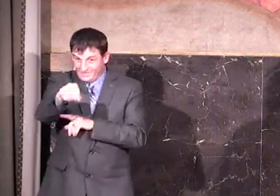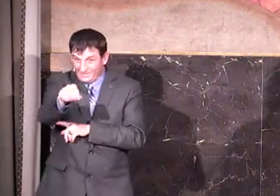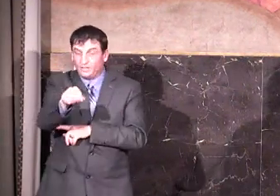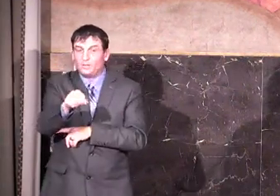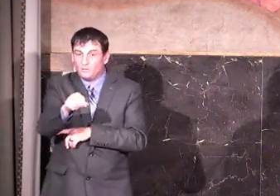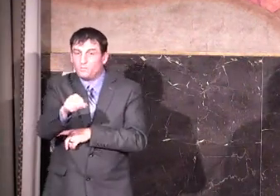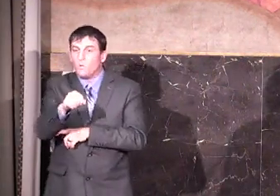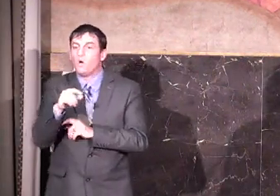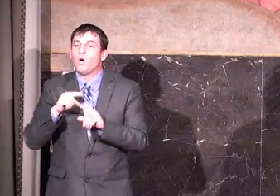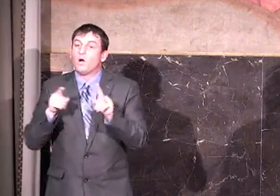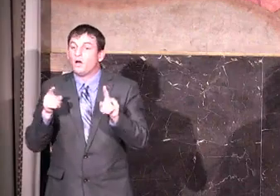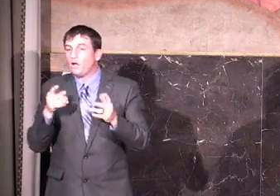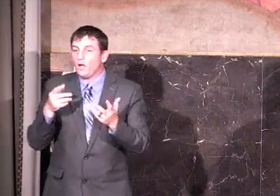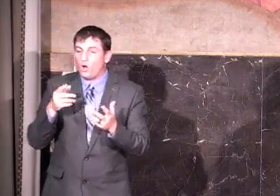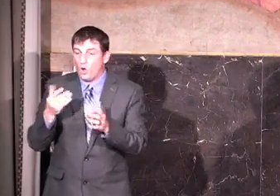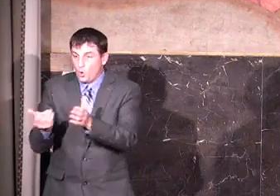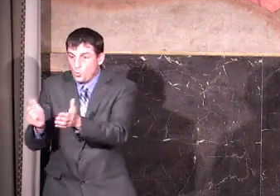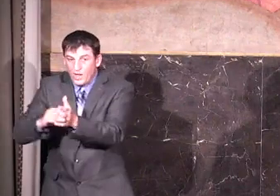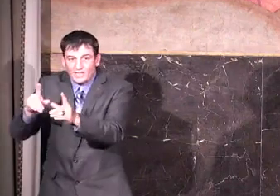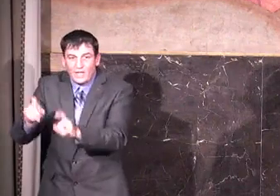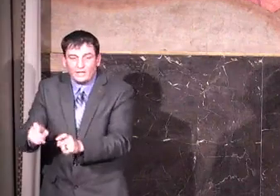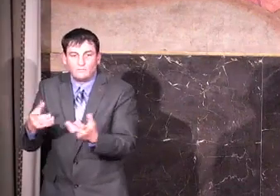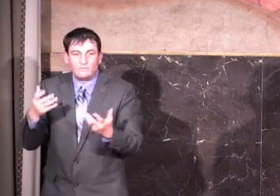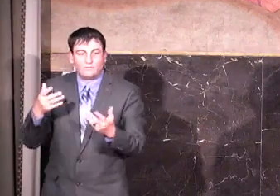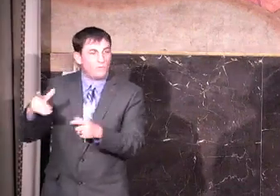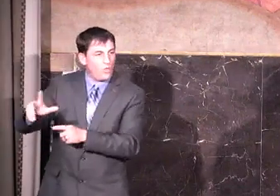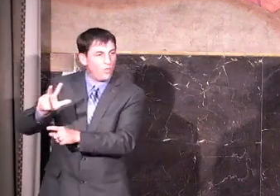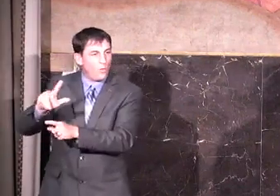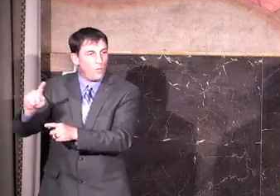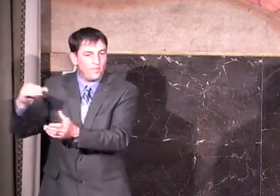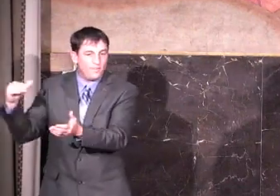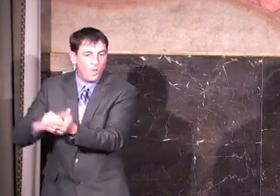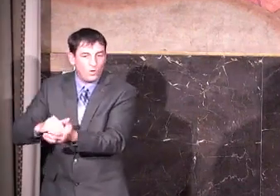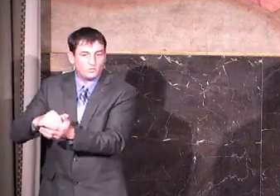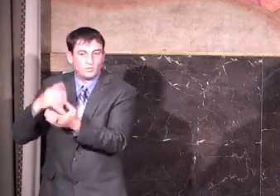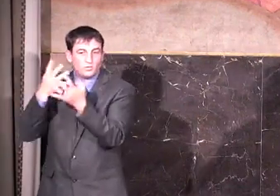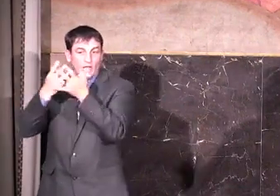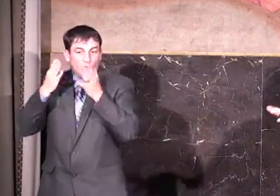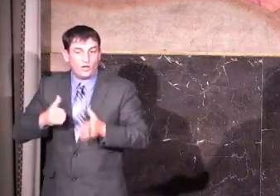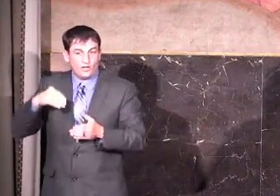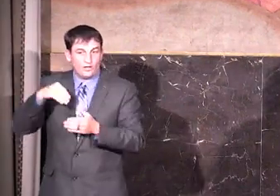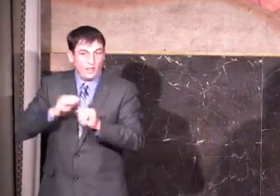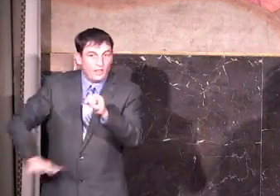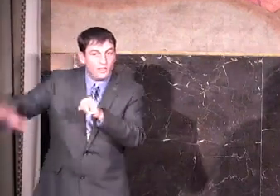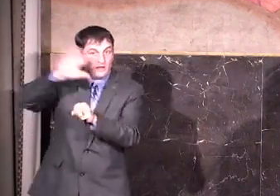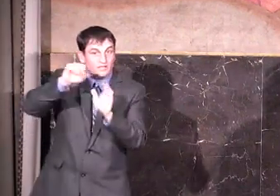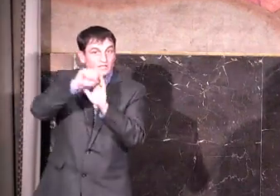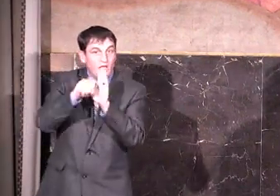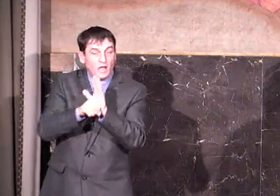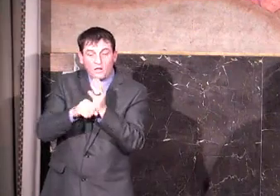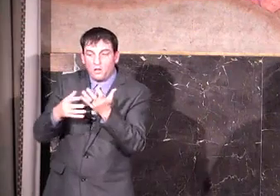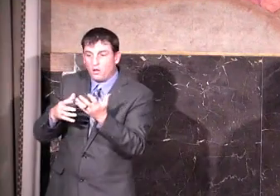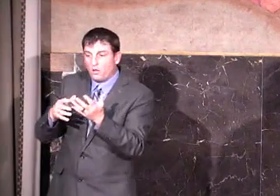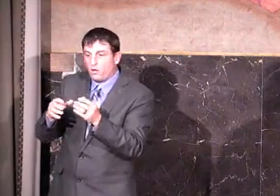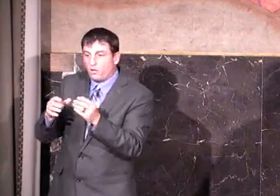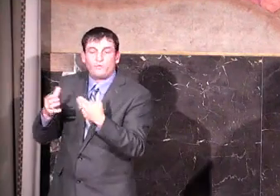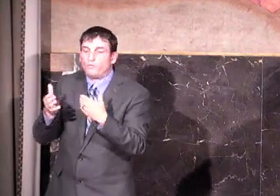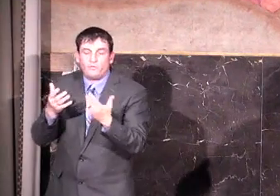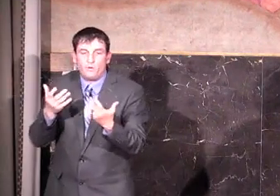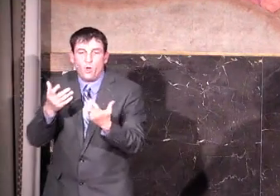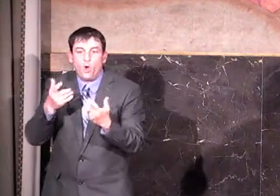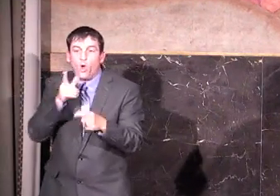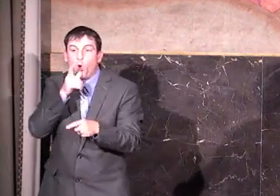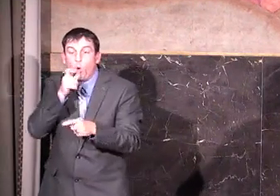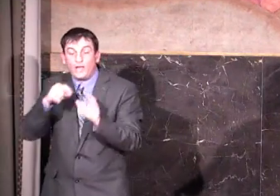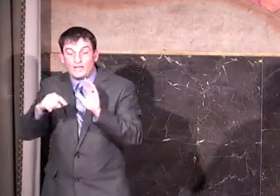a simple math equation of saying there's 31,000 inmates in the state, so we can just put that into the allotment. Whoever's negative, we need